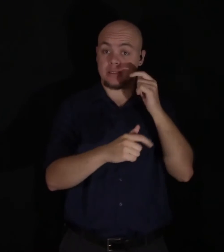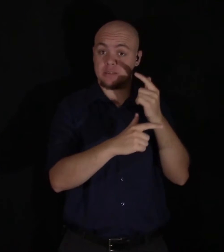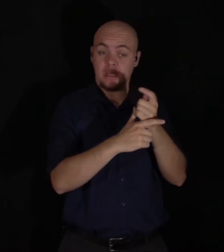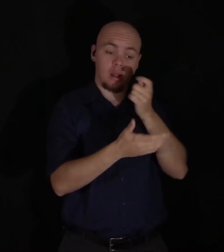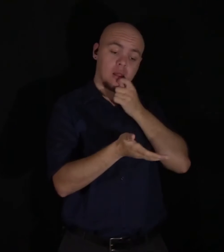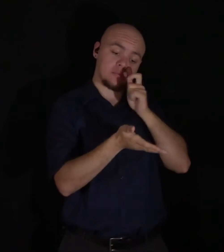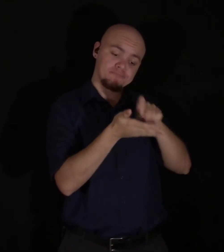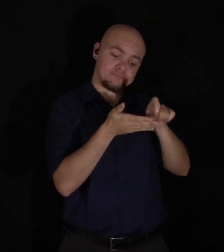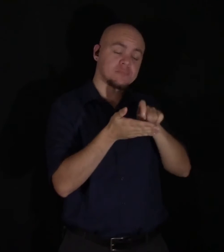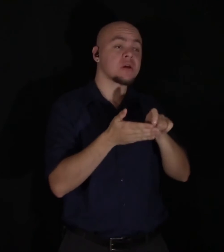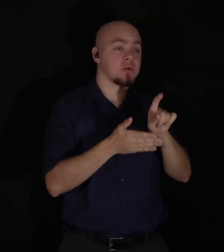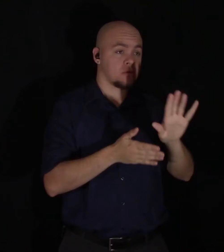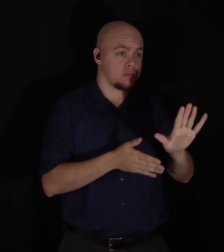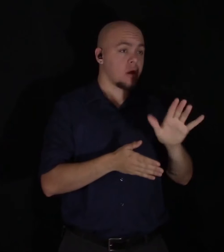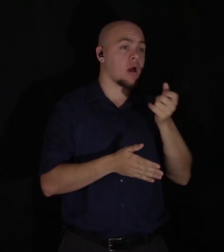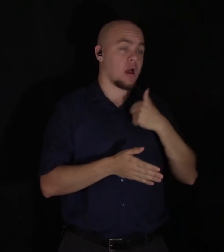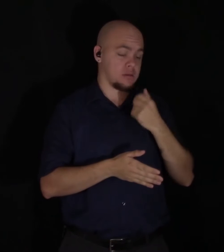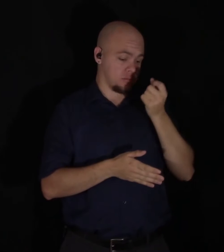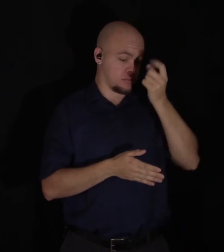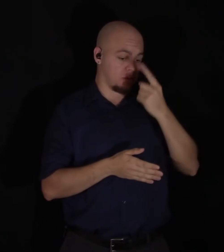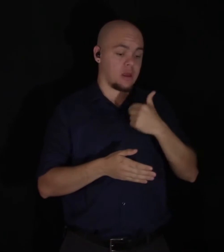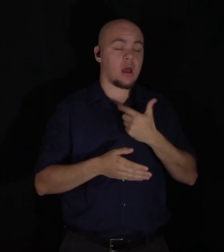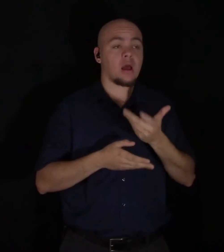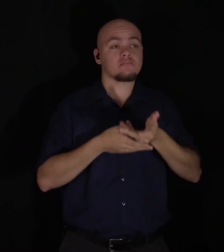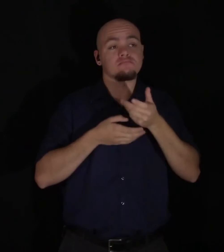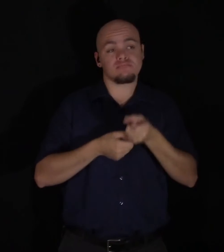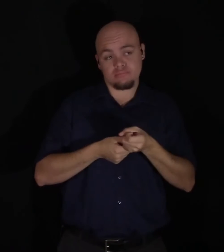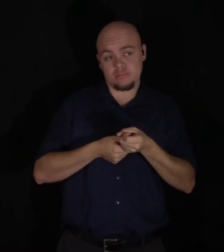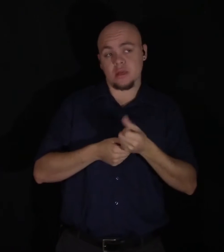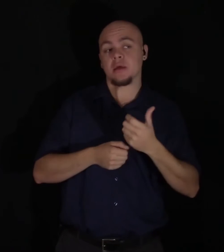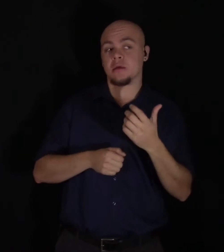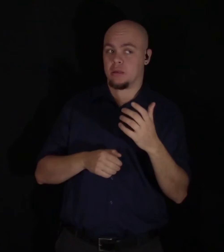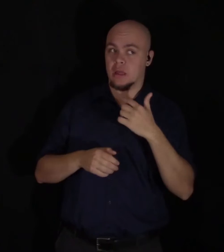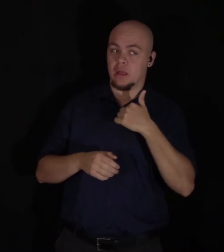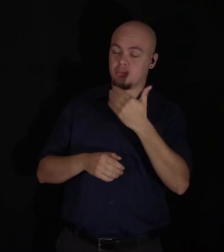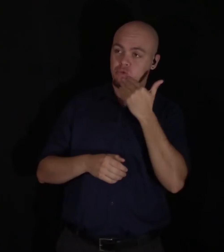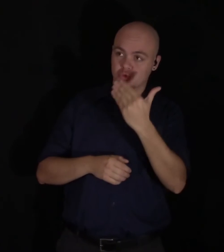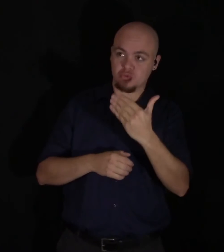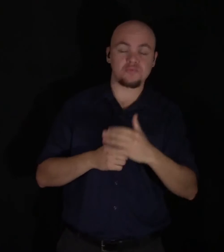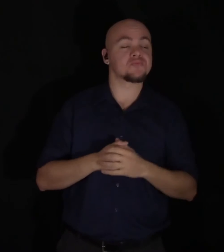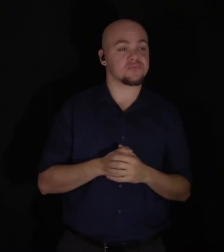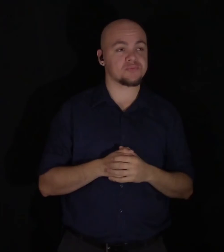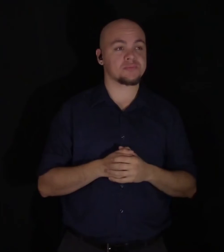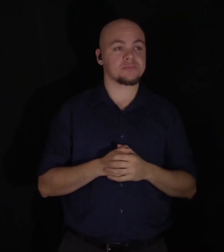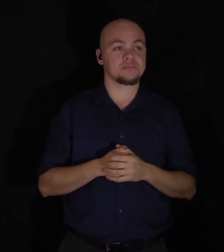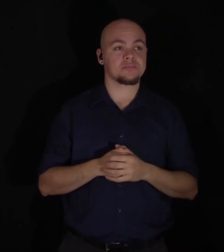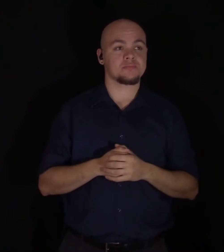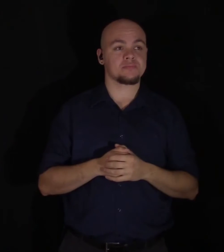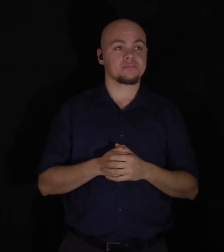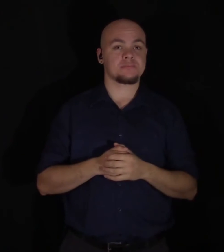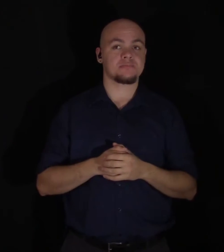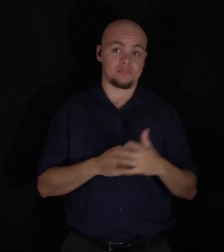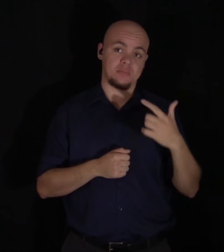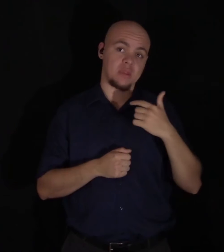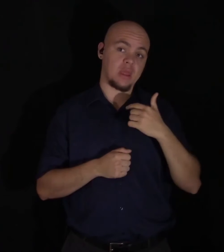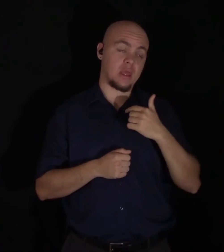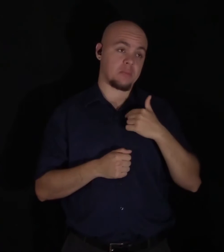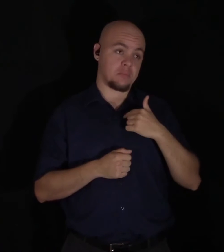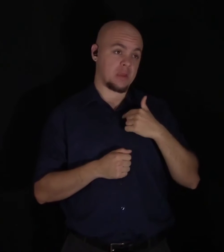welfare and increasing confidence in the success of my undertaking. I am already far north of London, and as